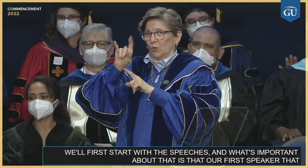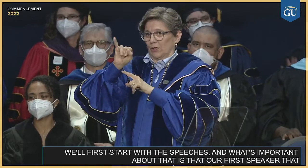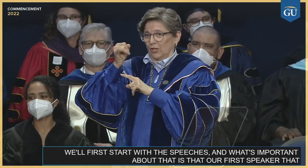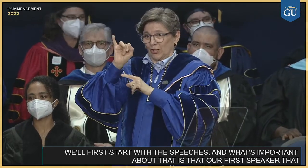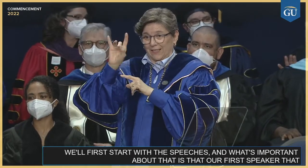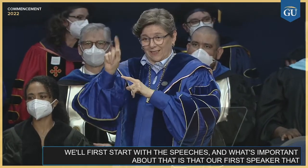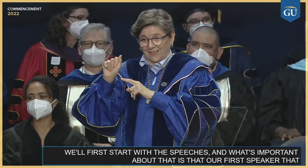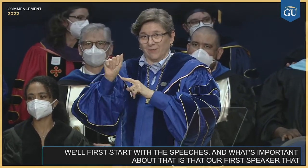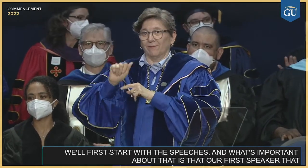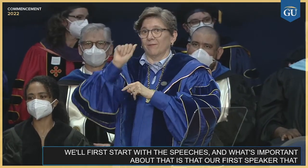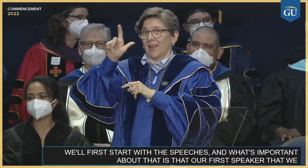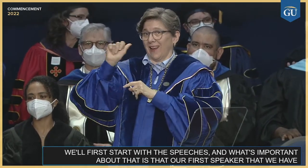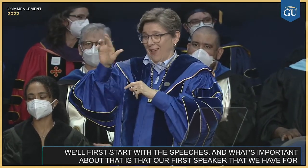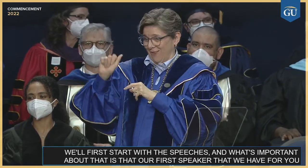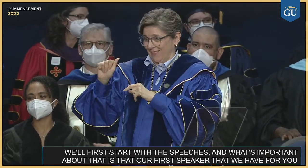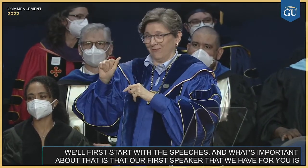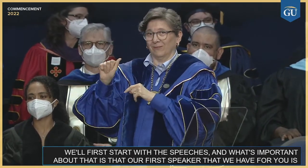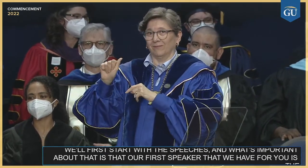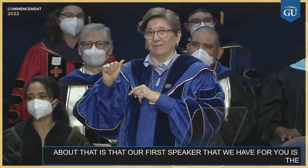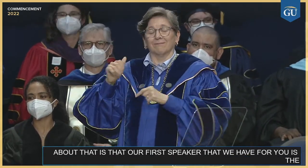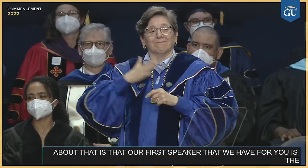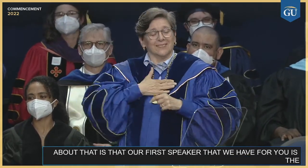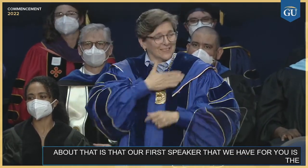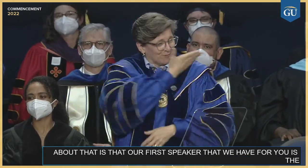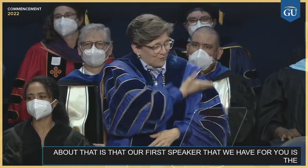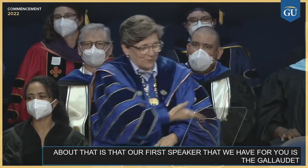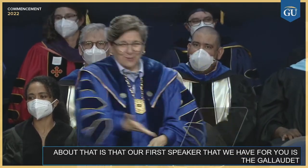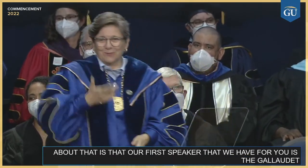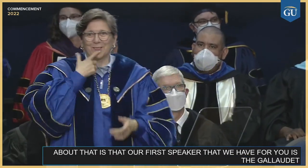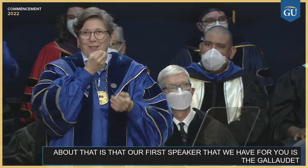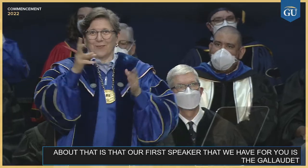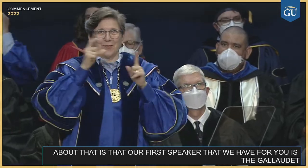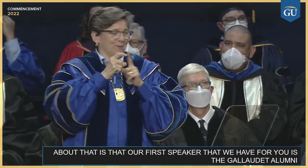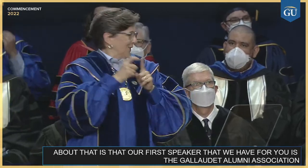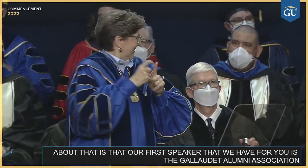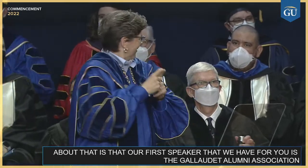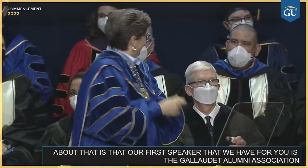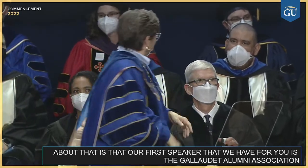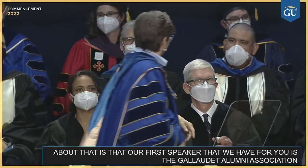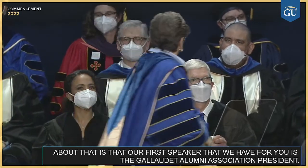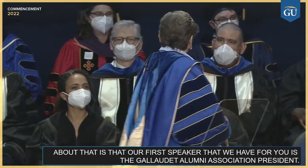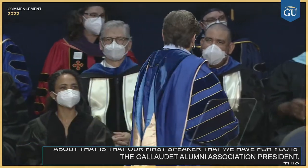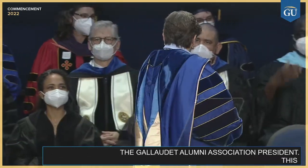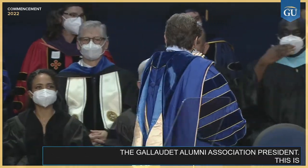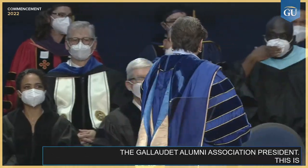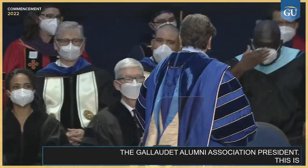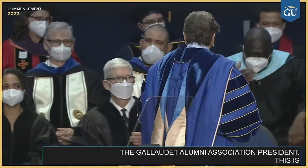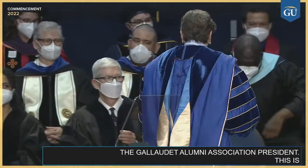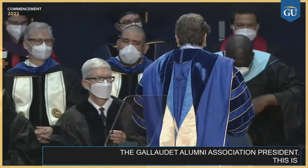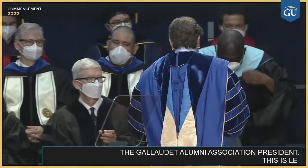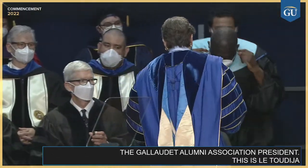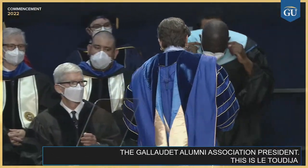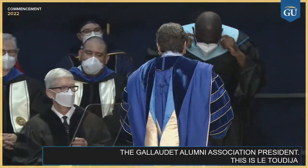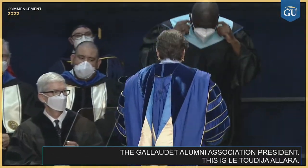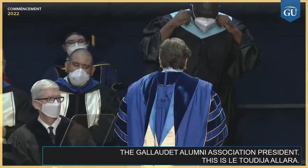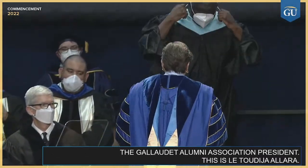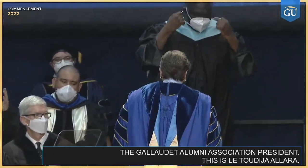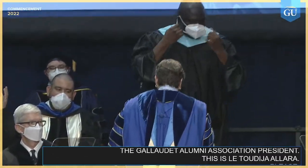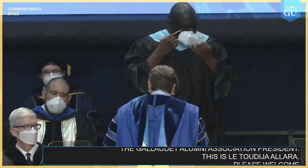President. This is Lei Tujita Alara. Please welcome President Alara to the stage to say a few words.